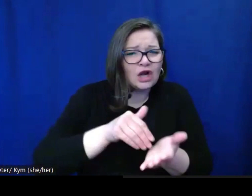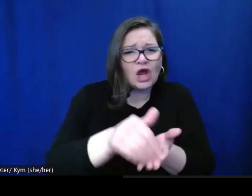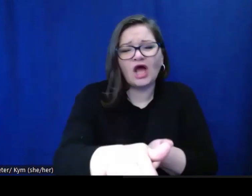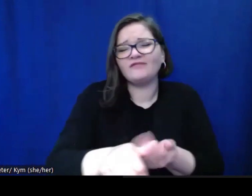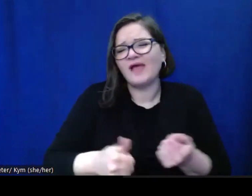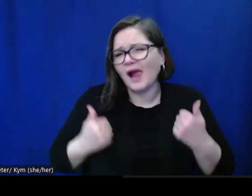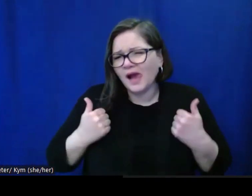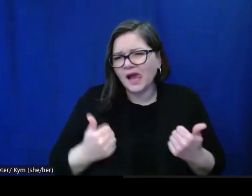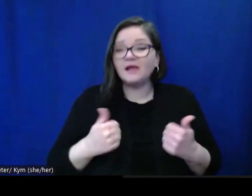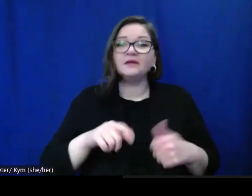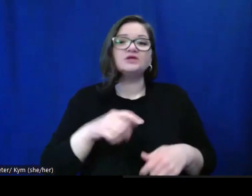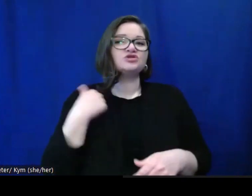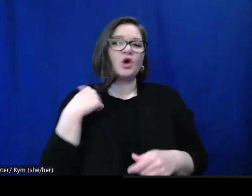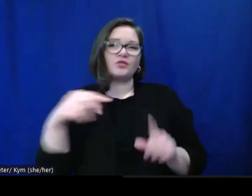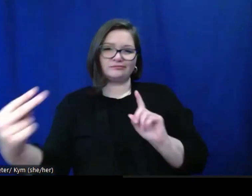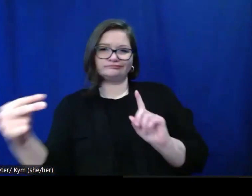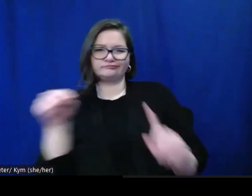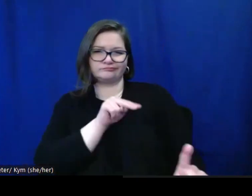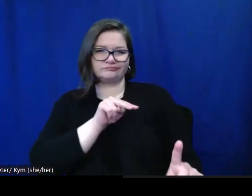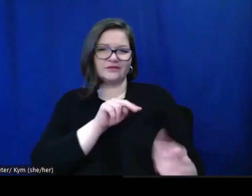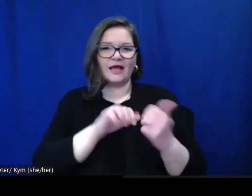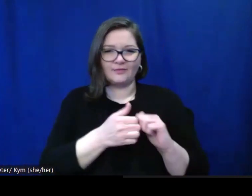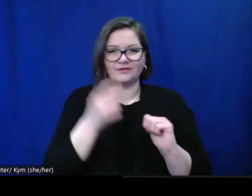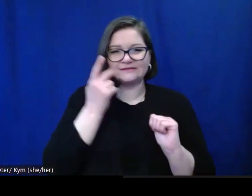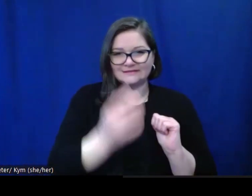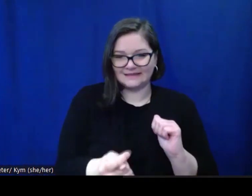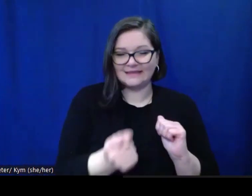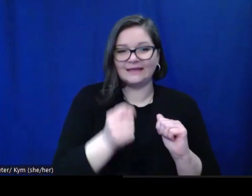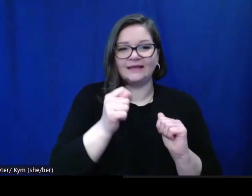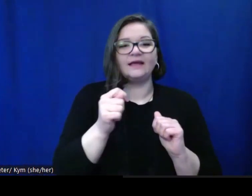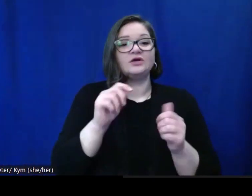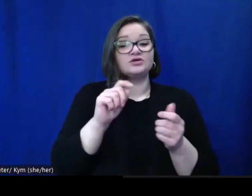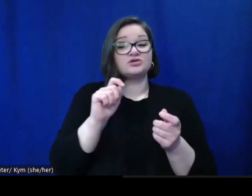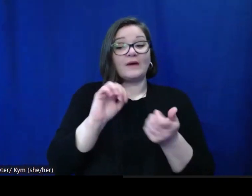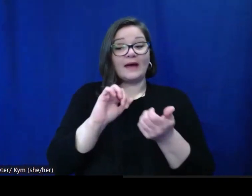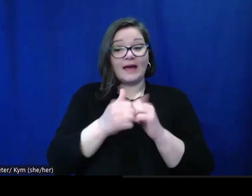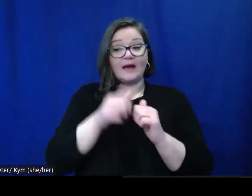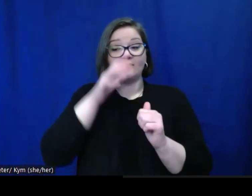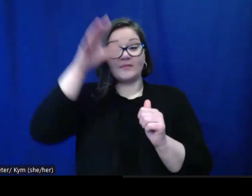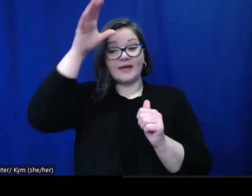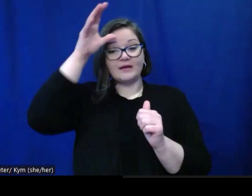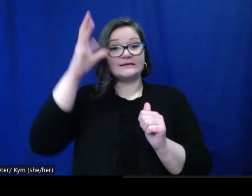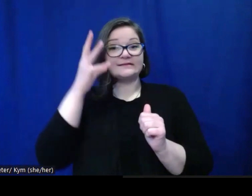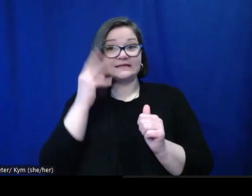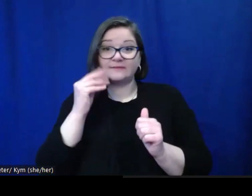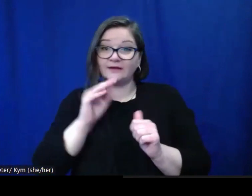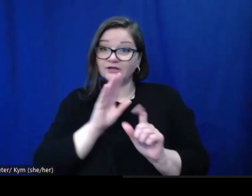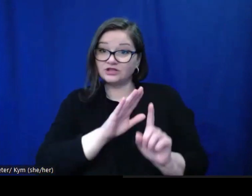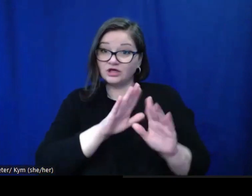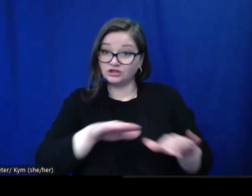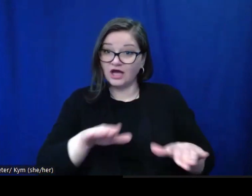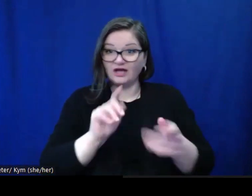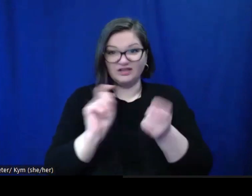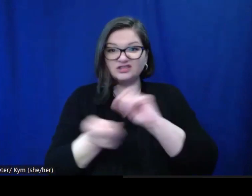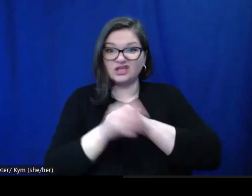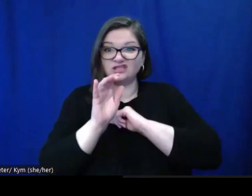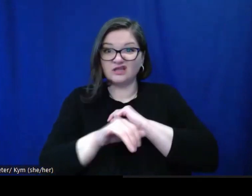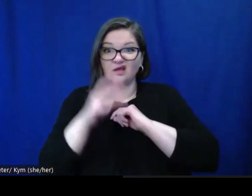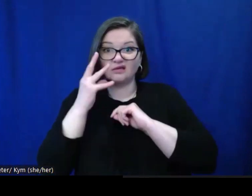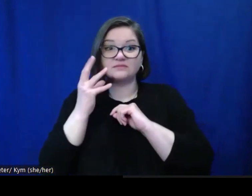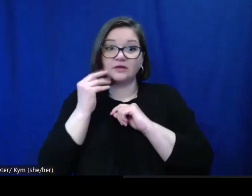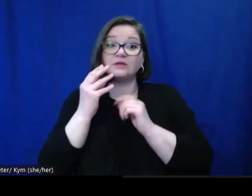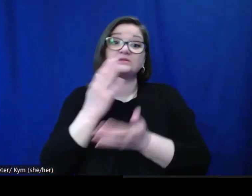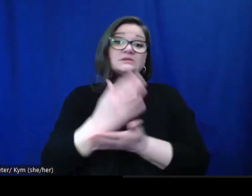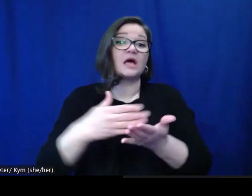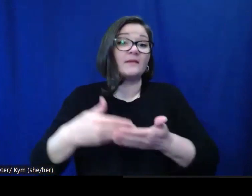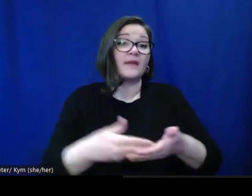looking at it in a different way. So changing the way that parents may experience their child. Some